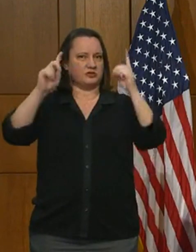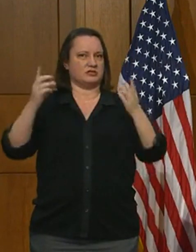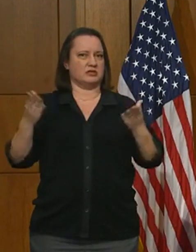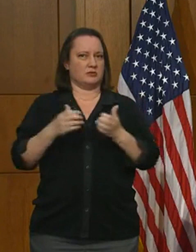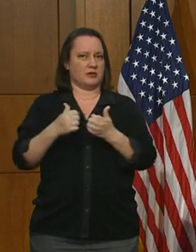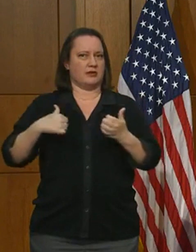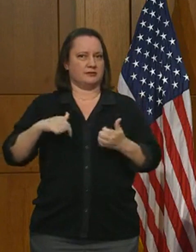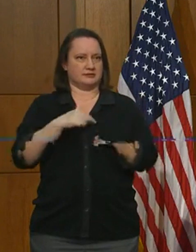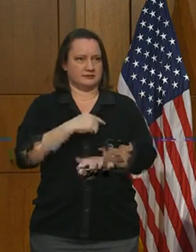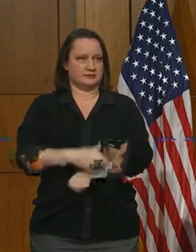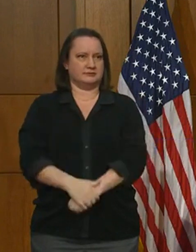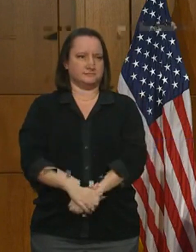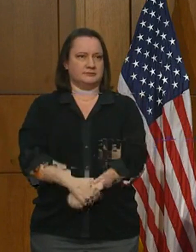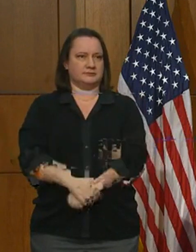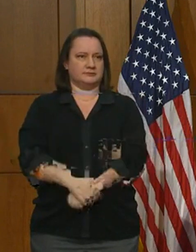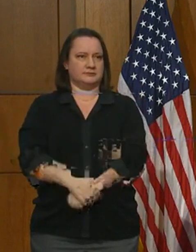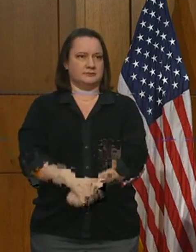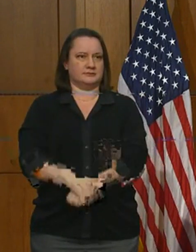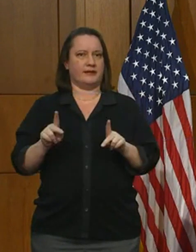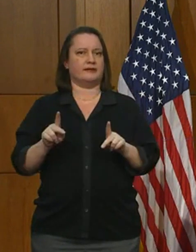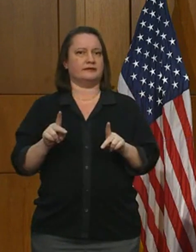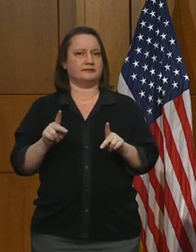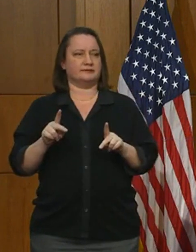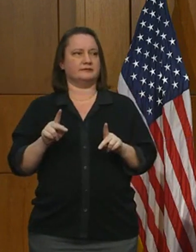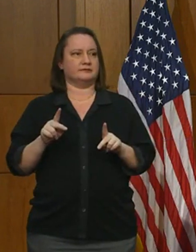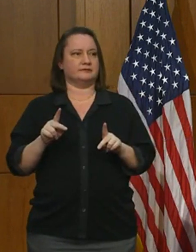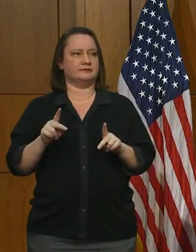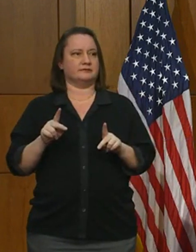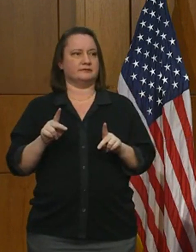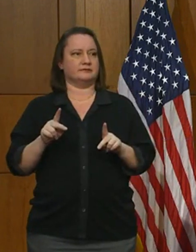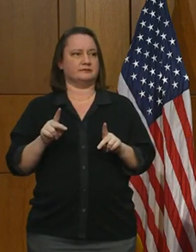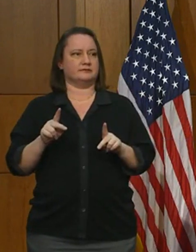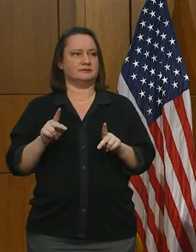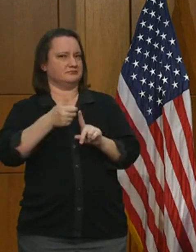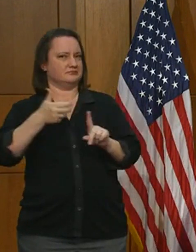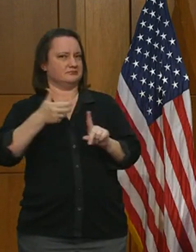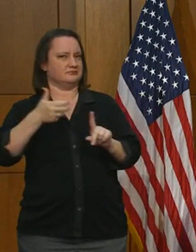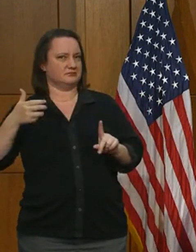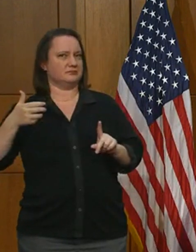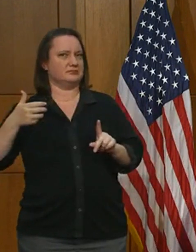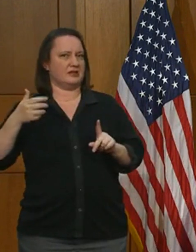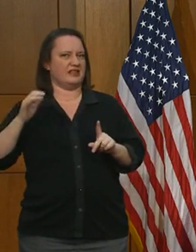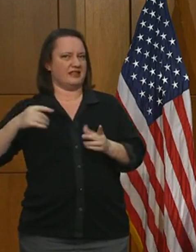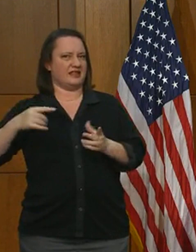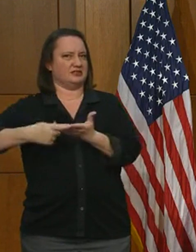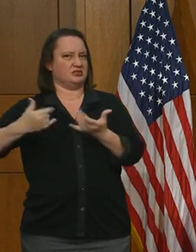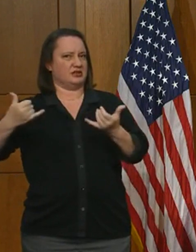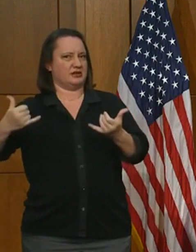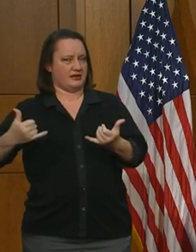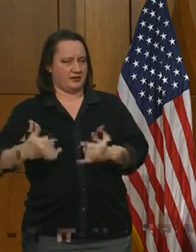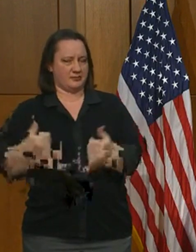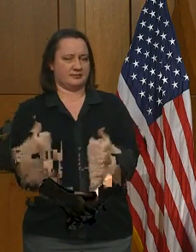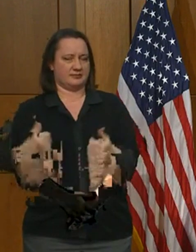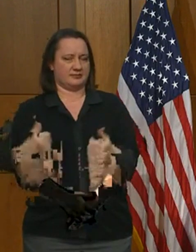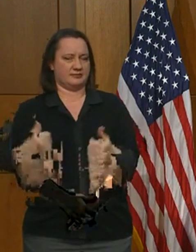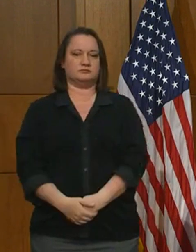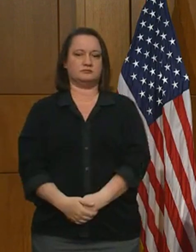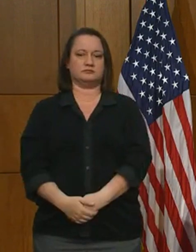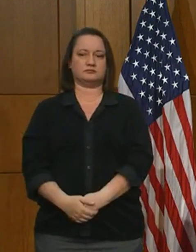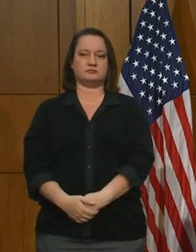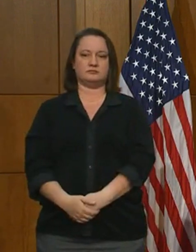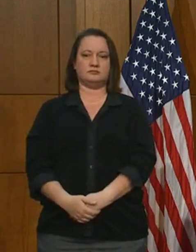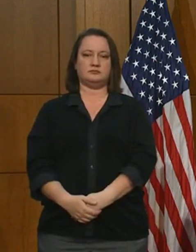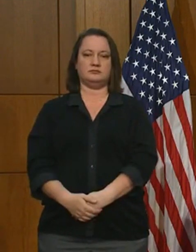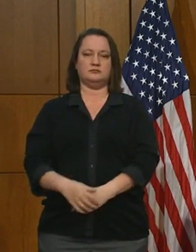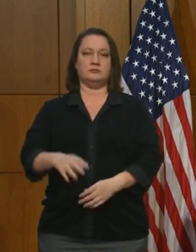and I'll let him elaborate, Henry, on that. But certainly, while he's on his way to the podium, something that our parents